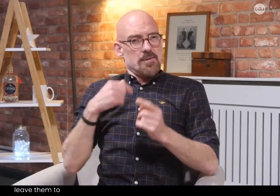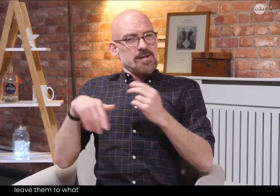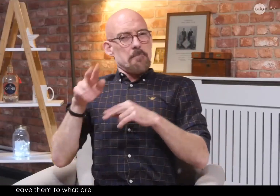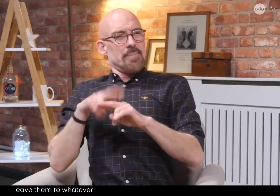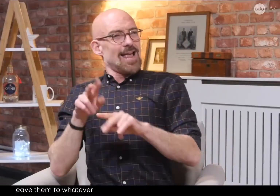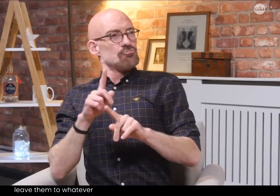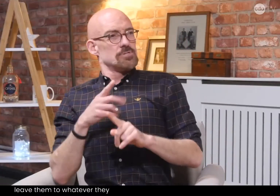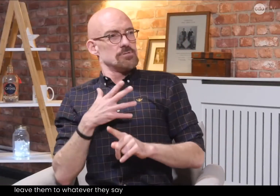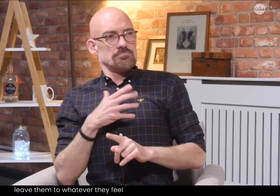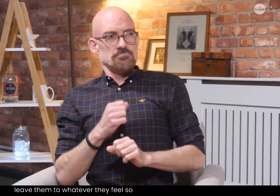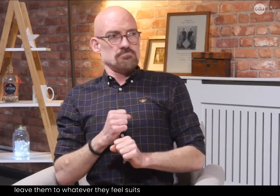them.